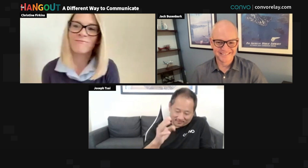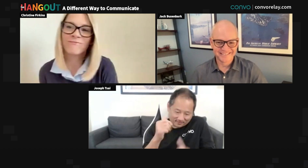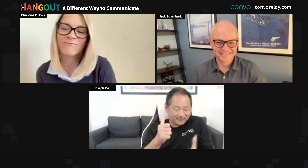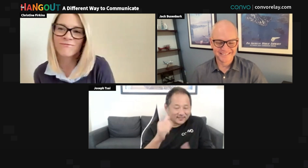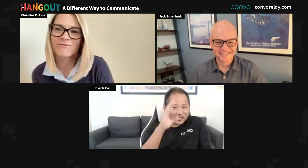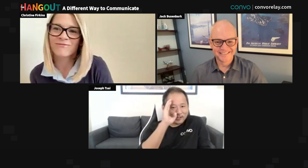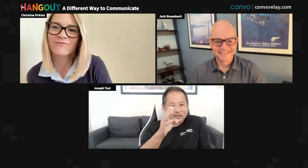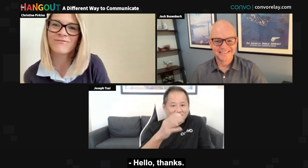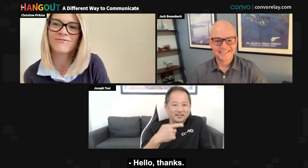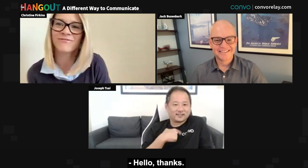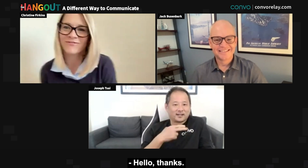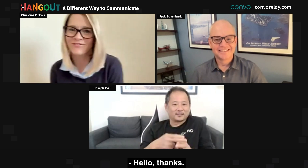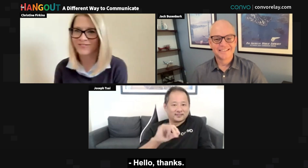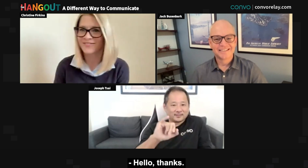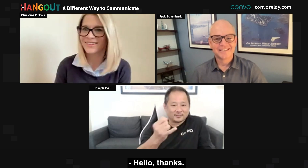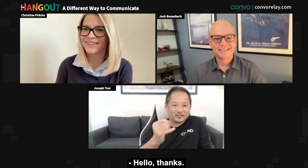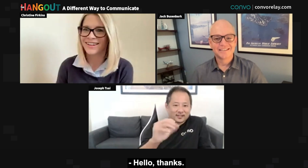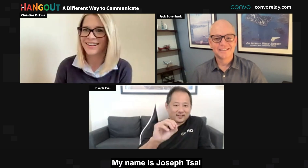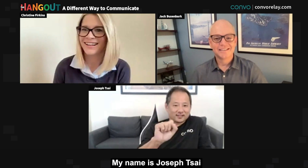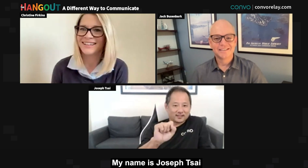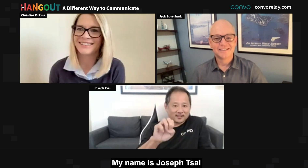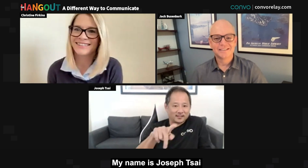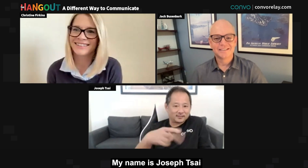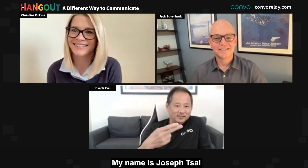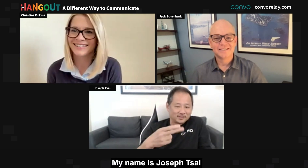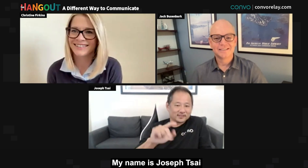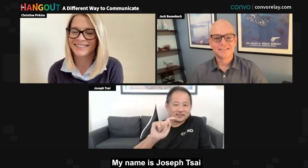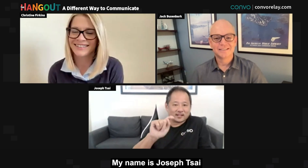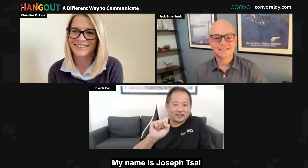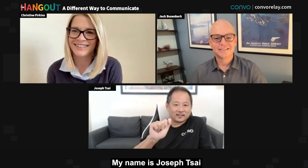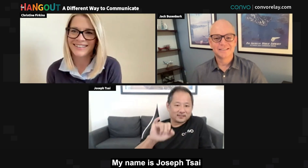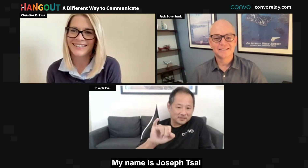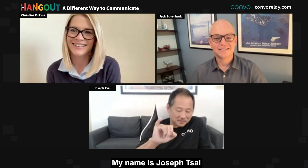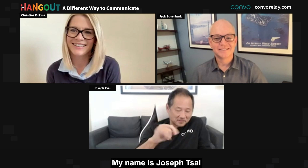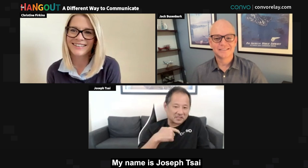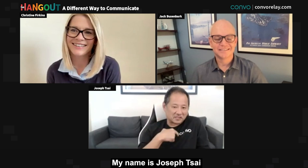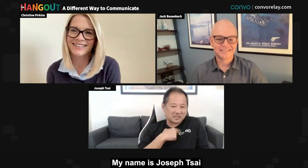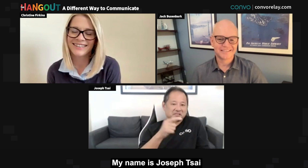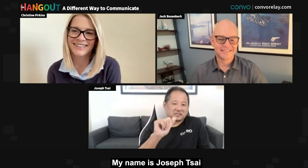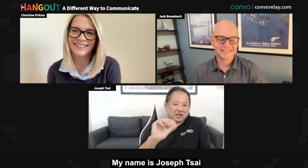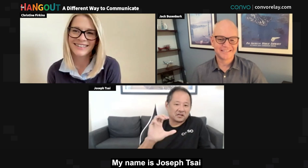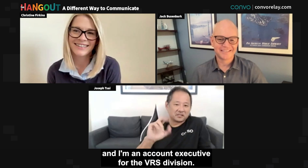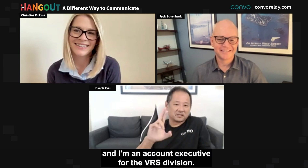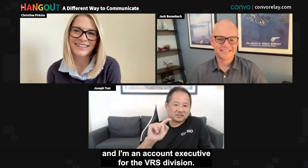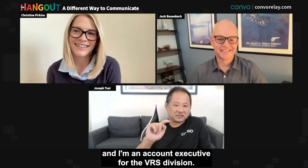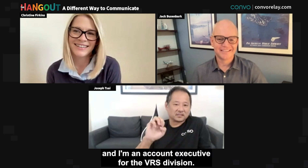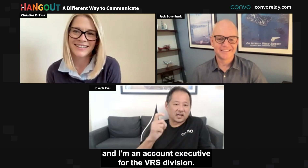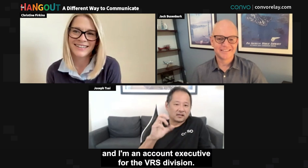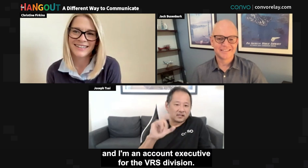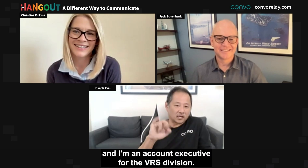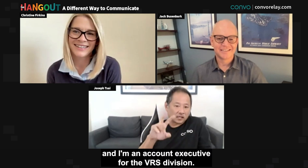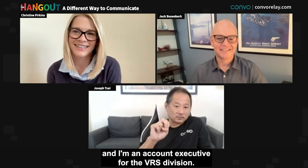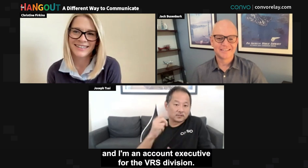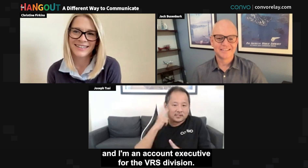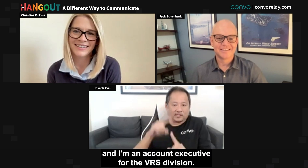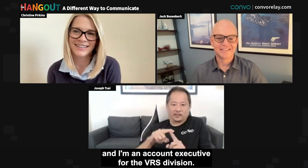Joseph? Hello, thanks. My name is Joseph Tsai, and I'm an account